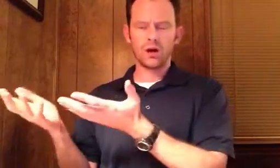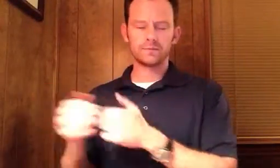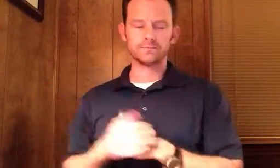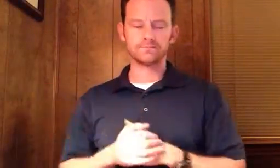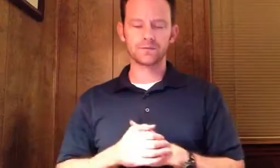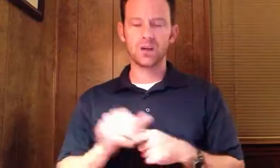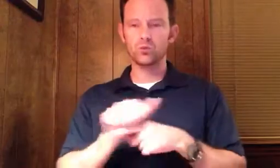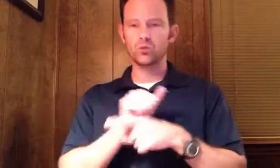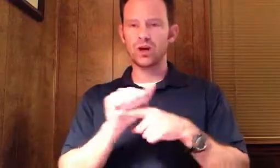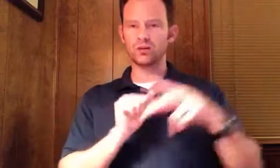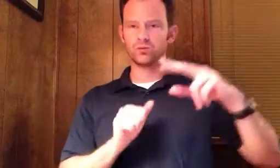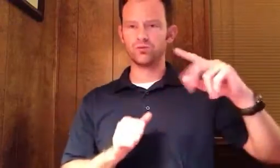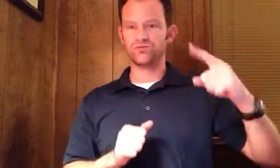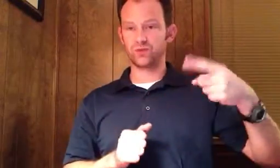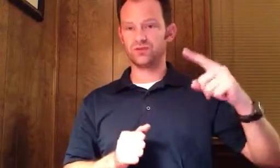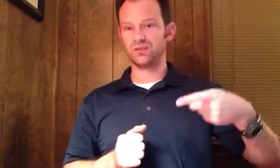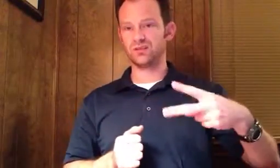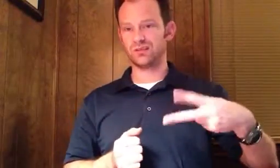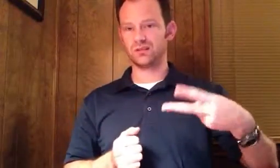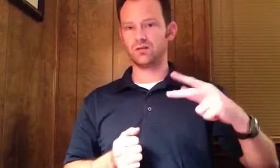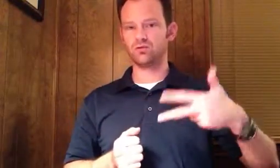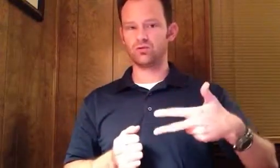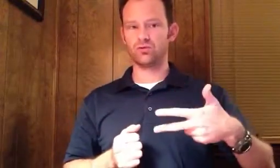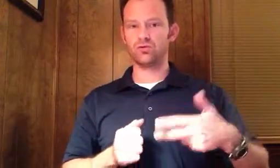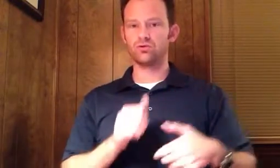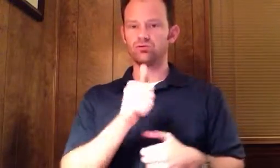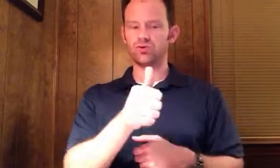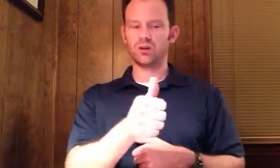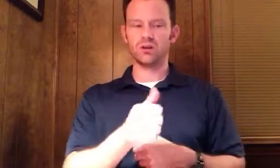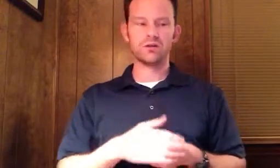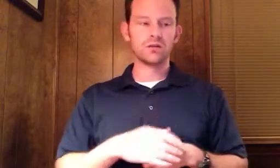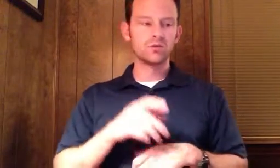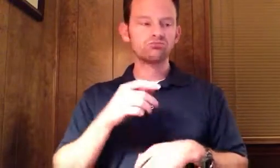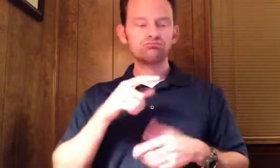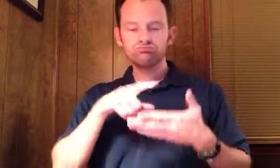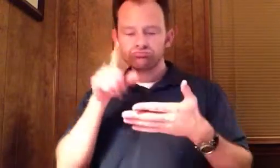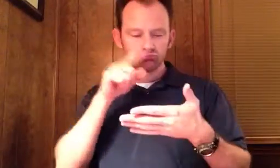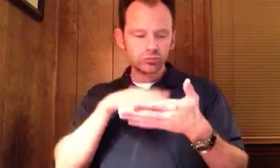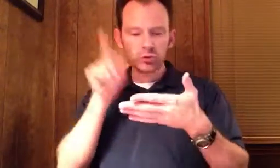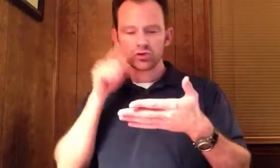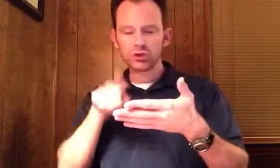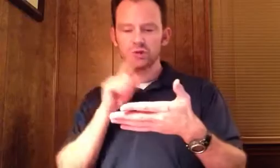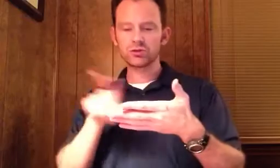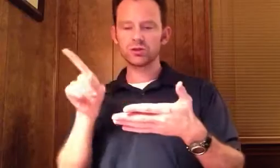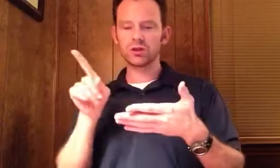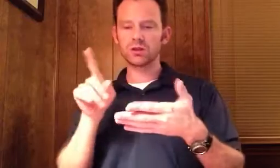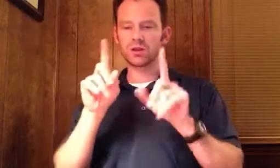own, and then check the answers. You can pause this lesson at any time.